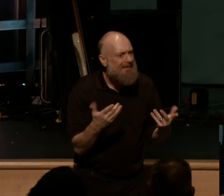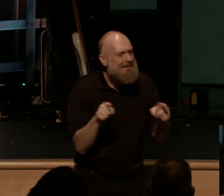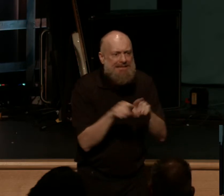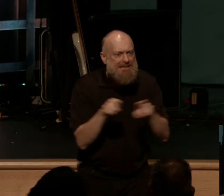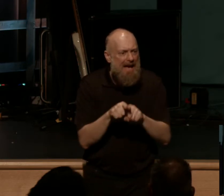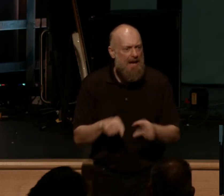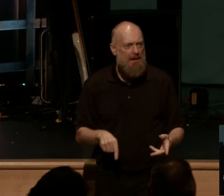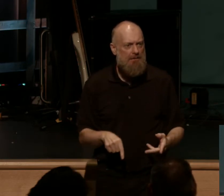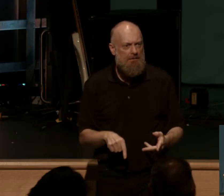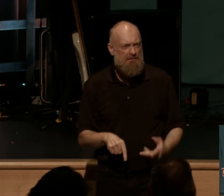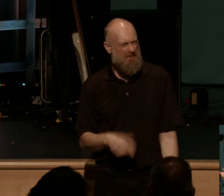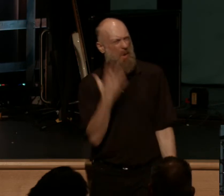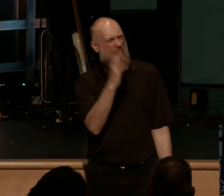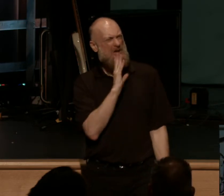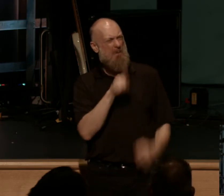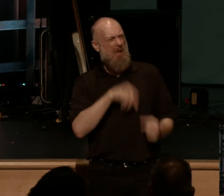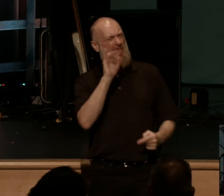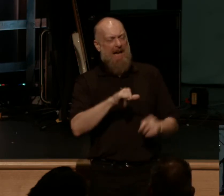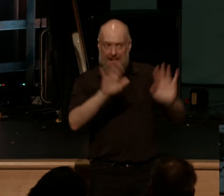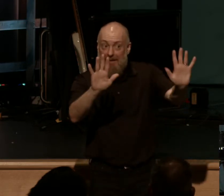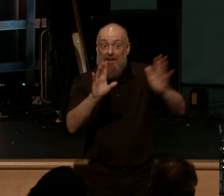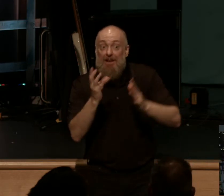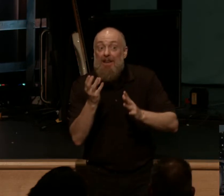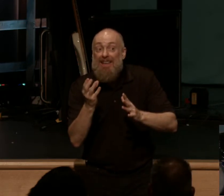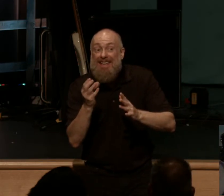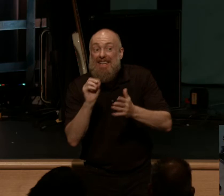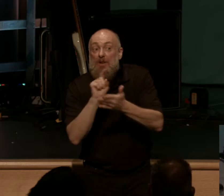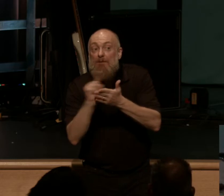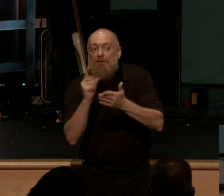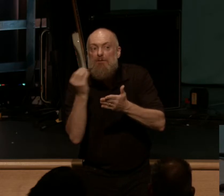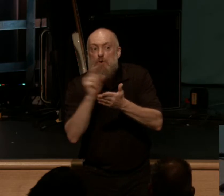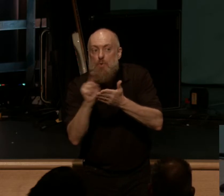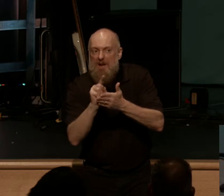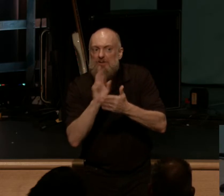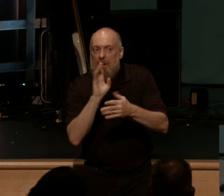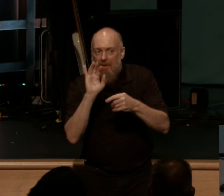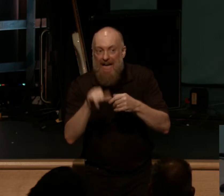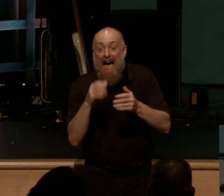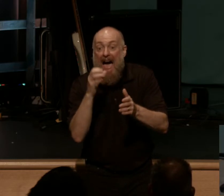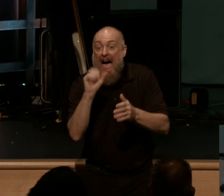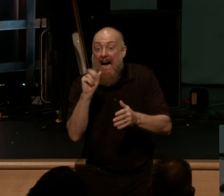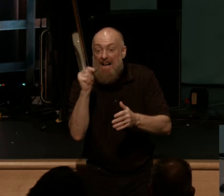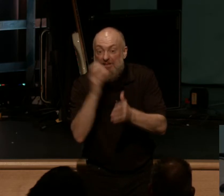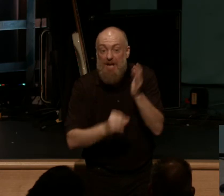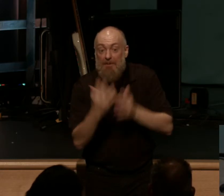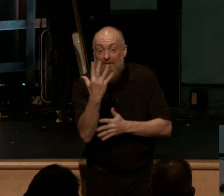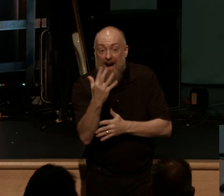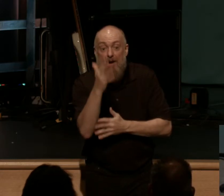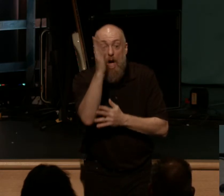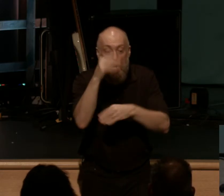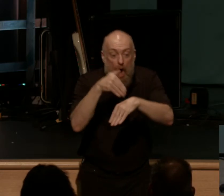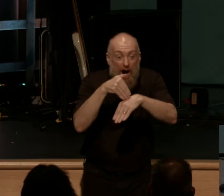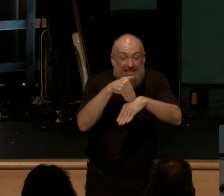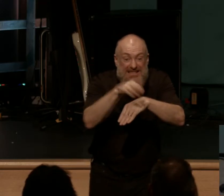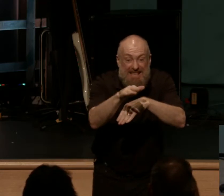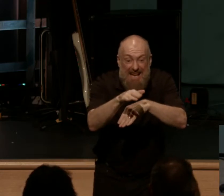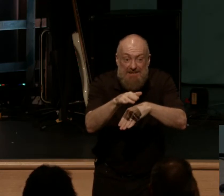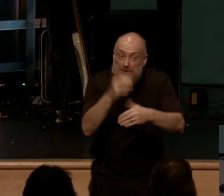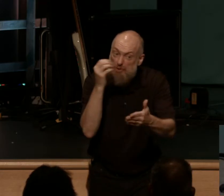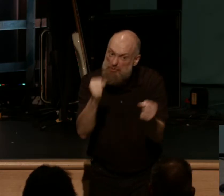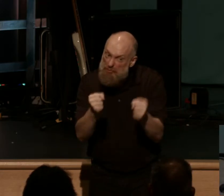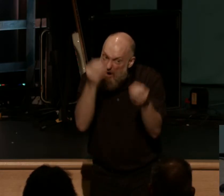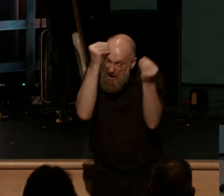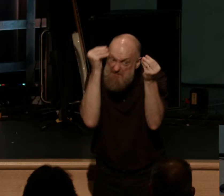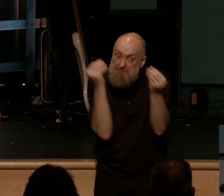See, why do you bring that up? I think we'll get there in a few weeks, Lord willing. In Acts chapter 5, God sends one of the strongest